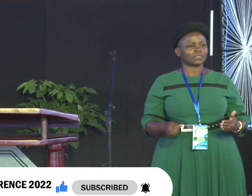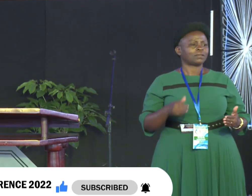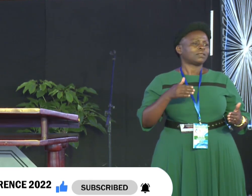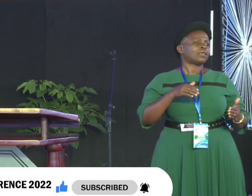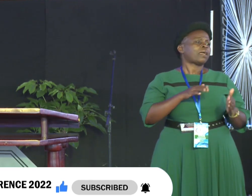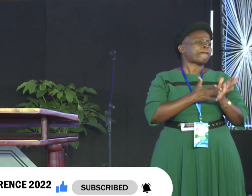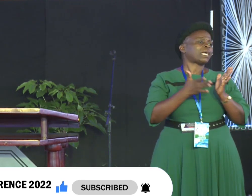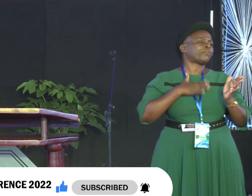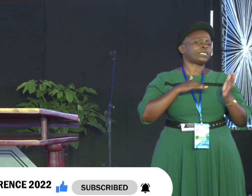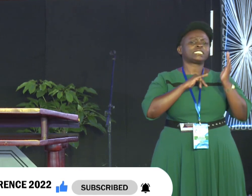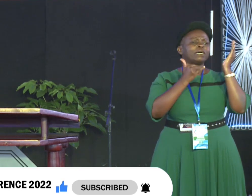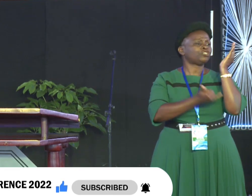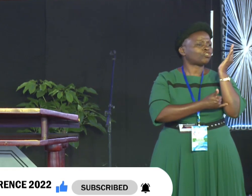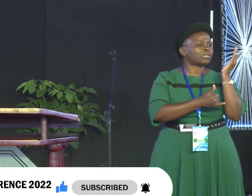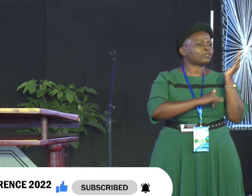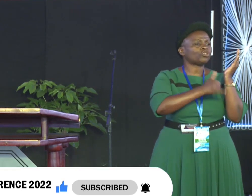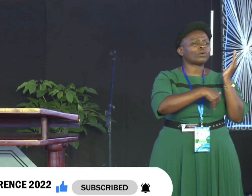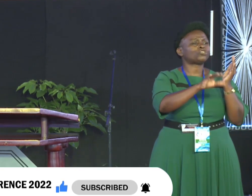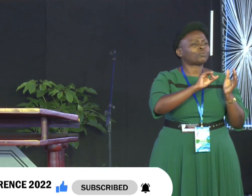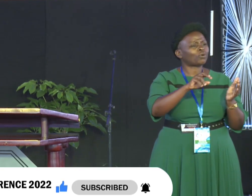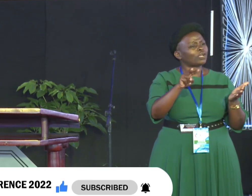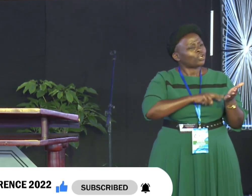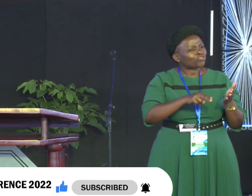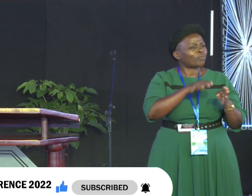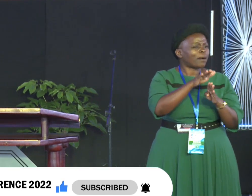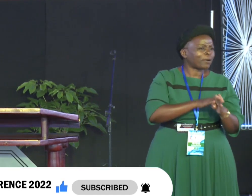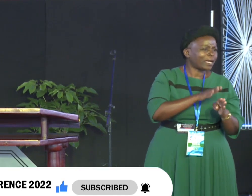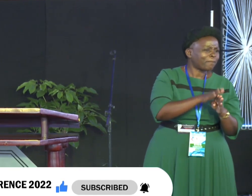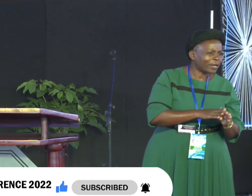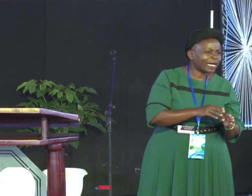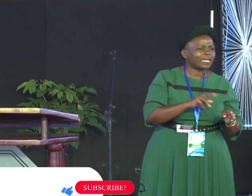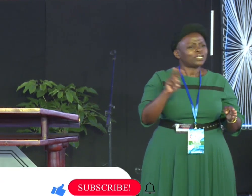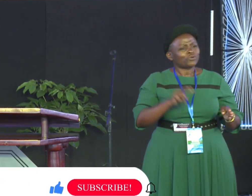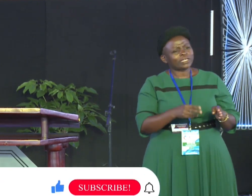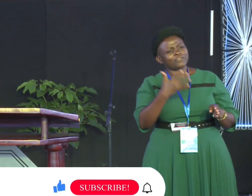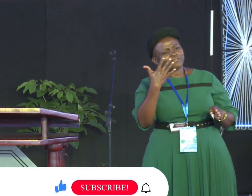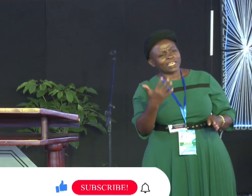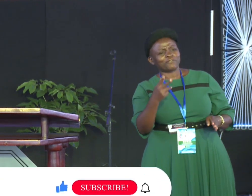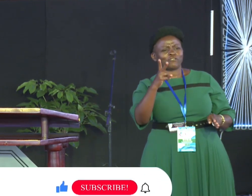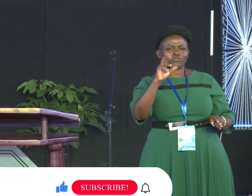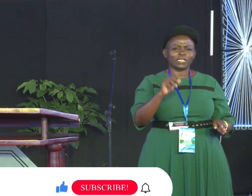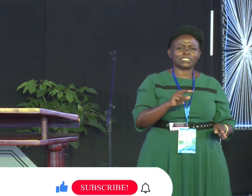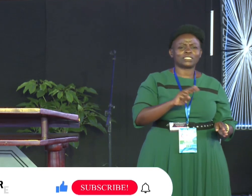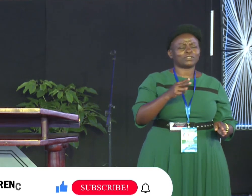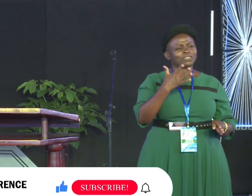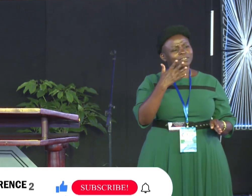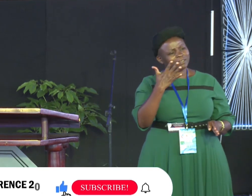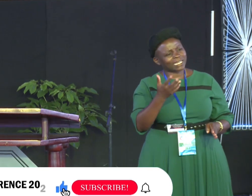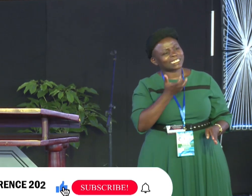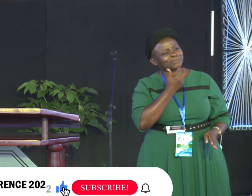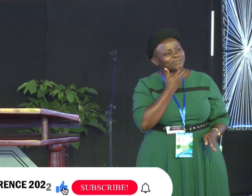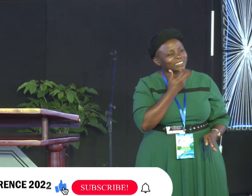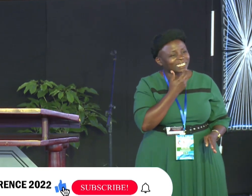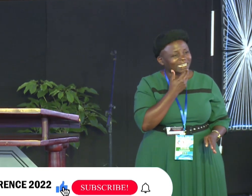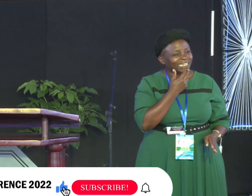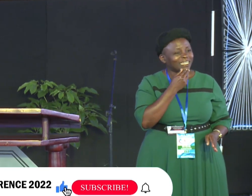my work. For Bible is gwe my work. Sumakuo mpola mpola chapter 2, chapter 5. Chapter 2, chapter 5. Pule nowe muzese. Chitegeza